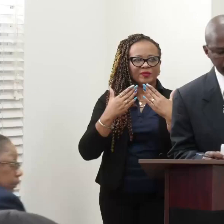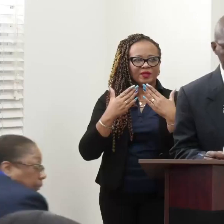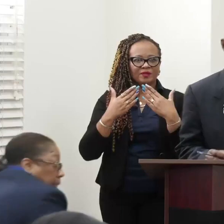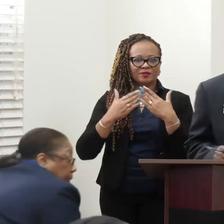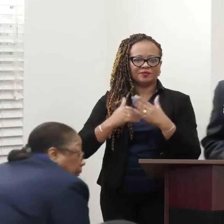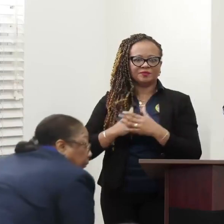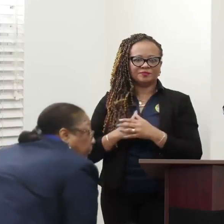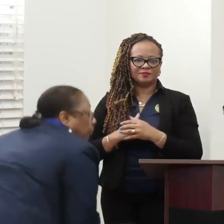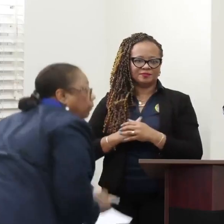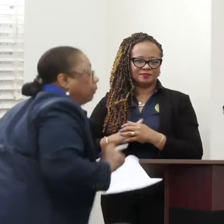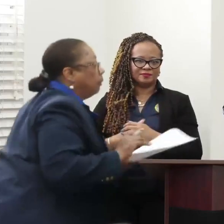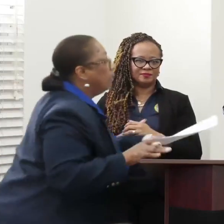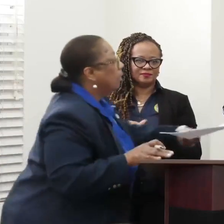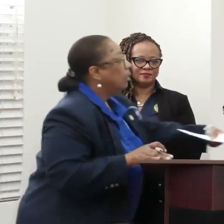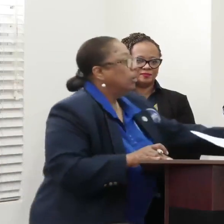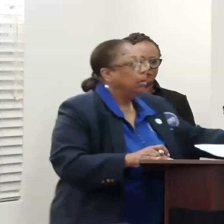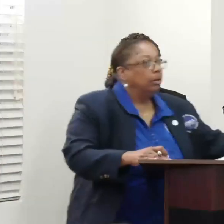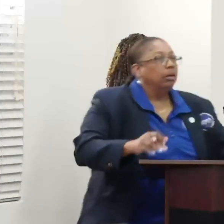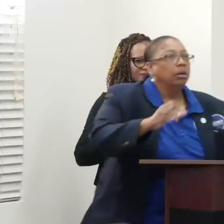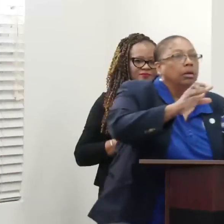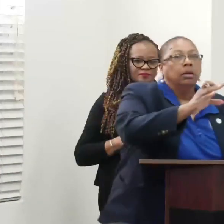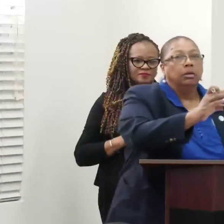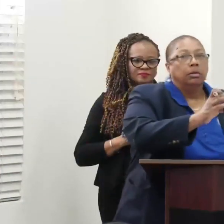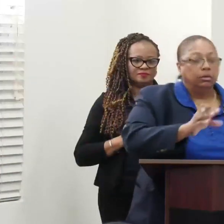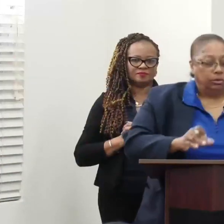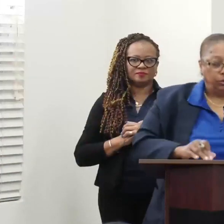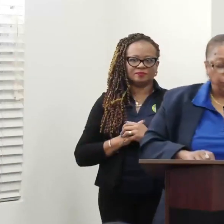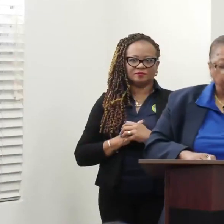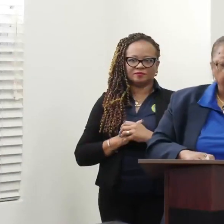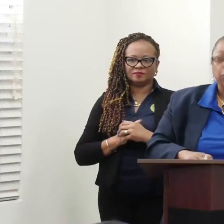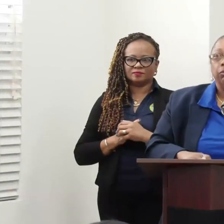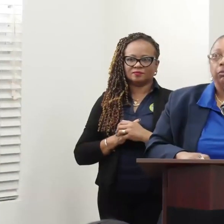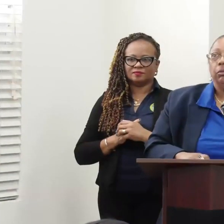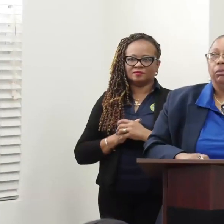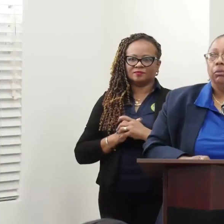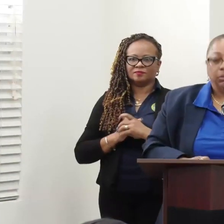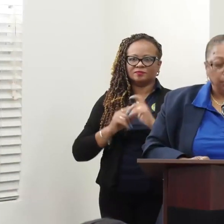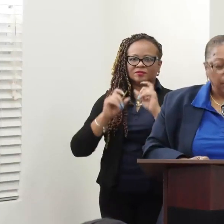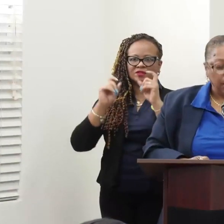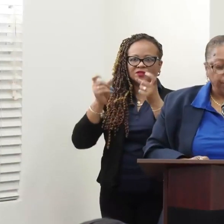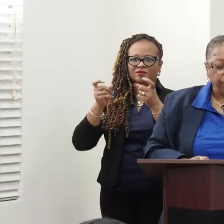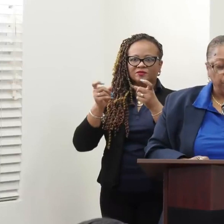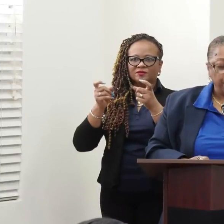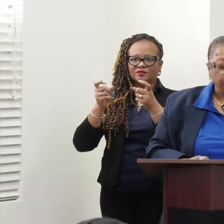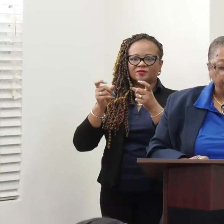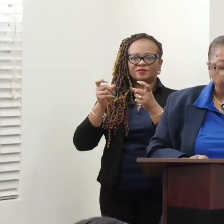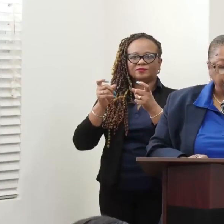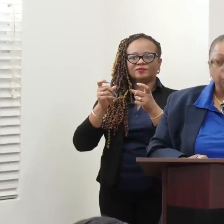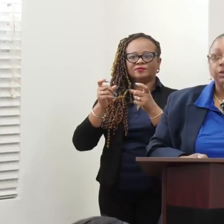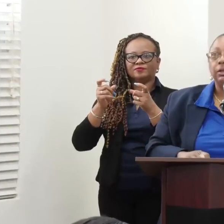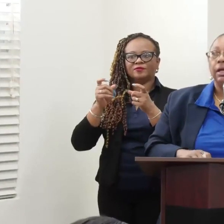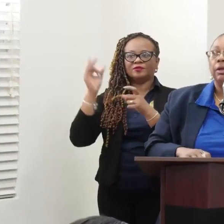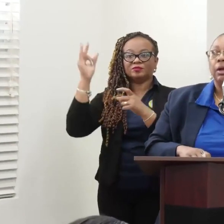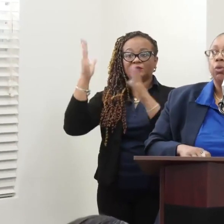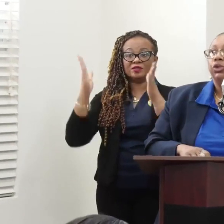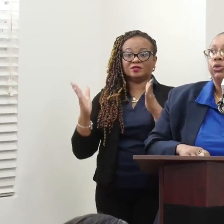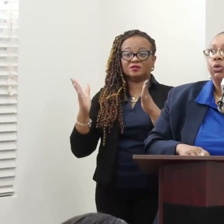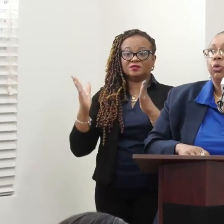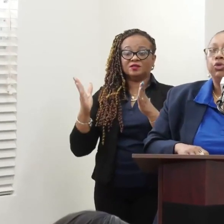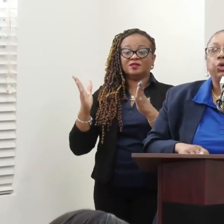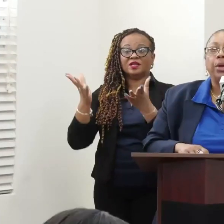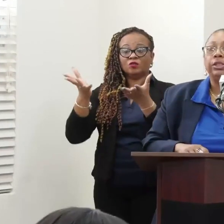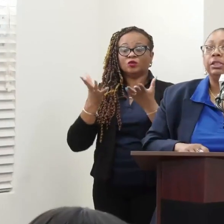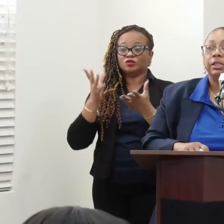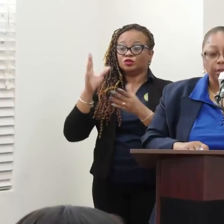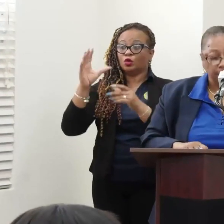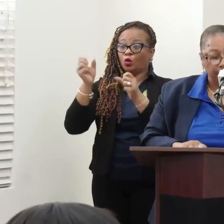Just to give you the line up for the remainder of the speakers, and then I want you to